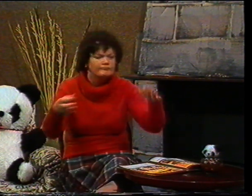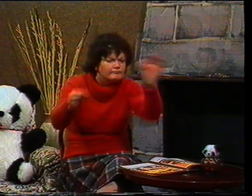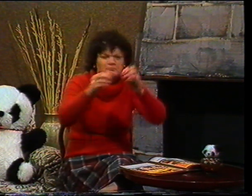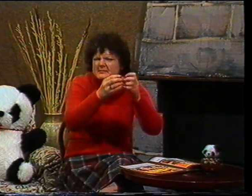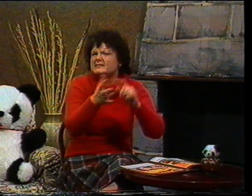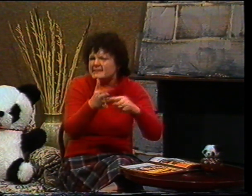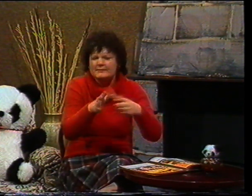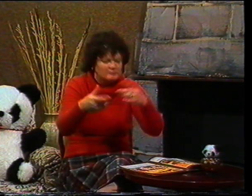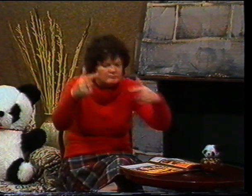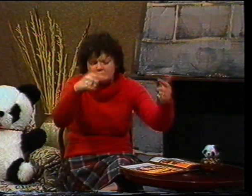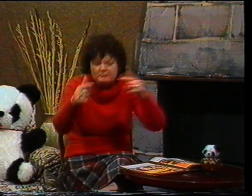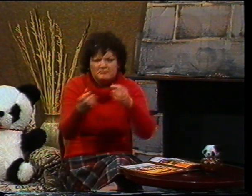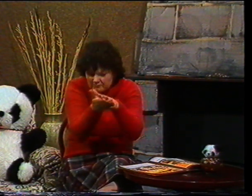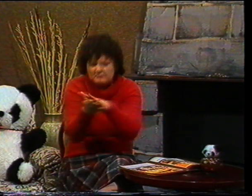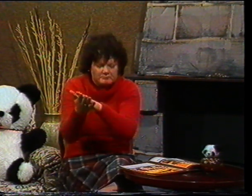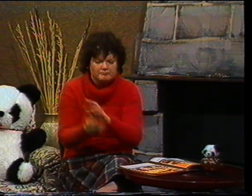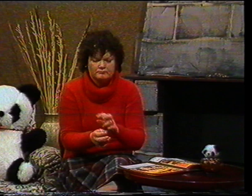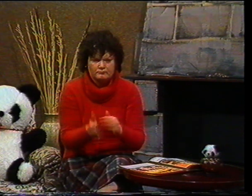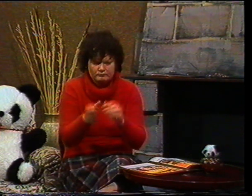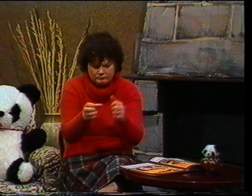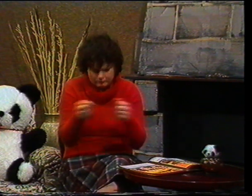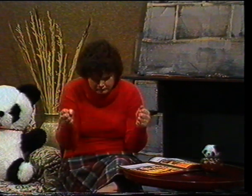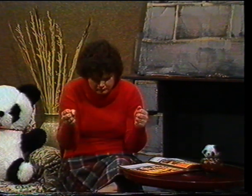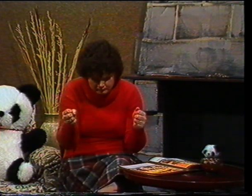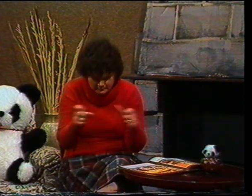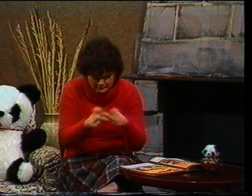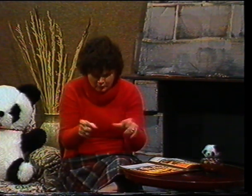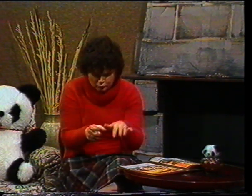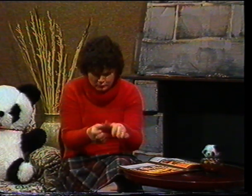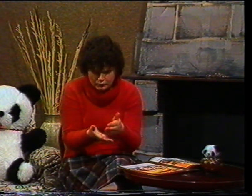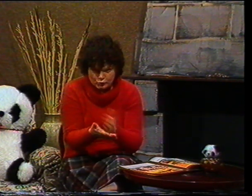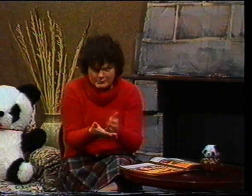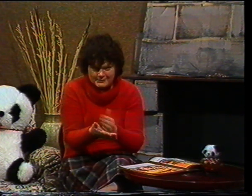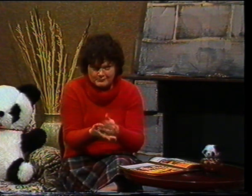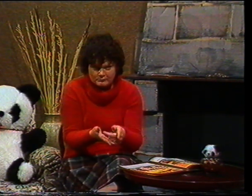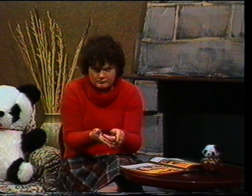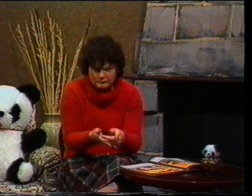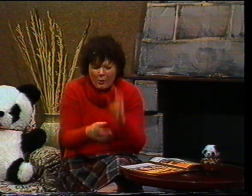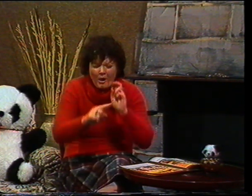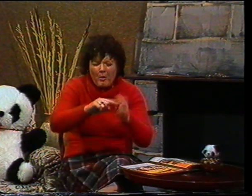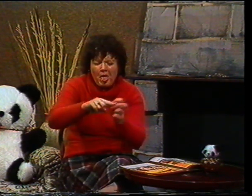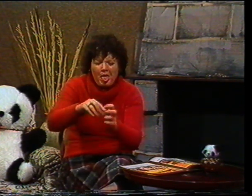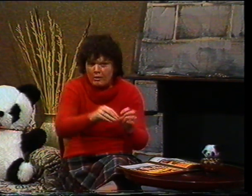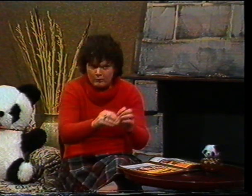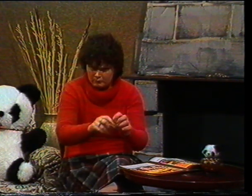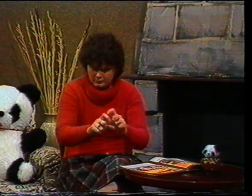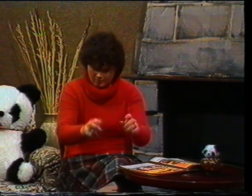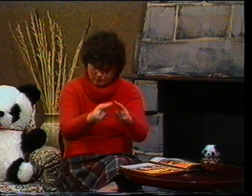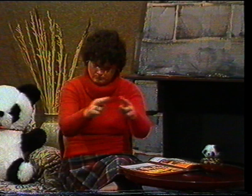the kitchen, and she made the tea, and she made a sandwich, and she opened a cupboard. And the cheese was still there. Usually it was nibbled, but